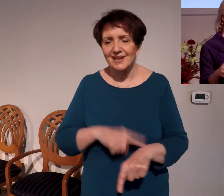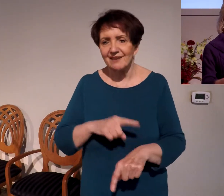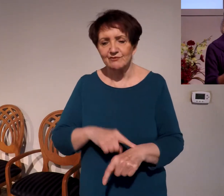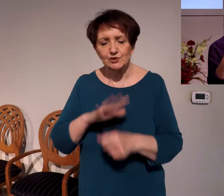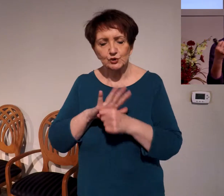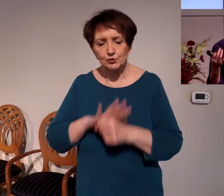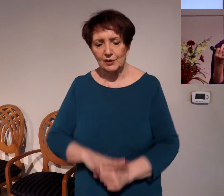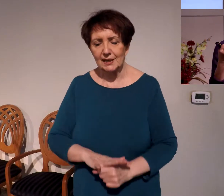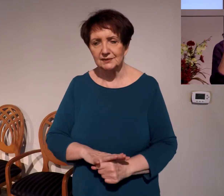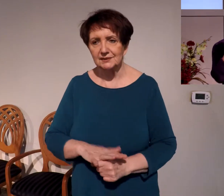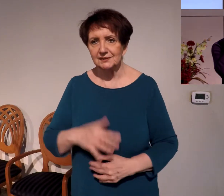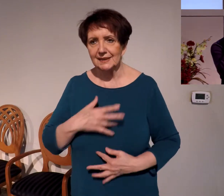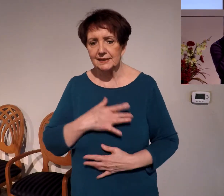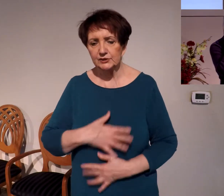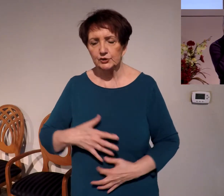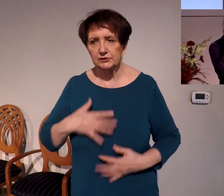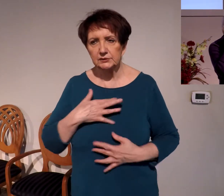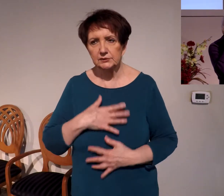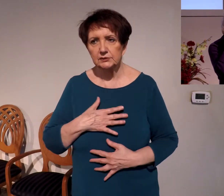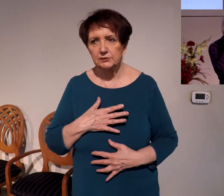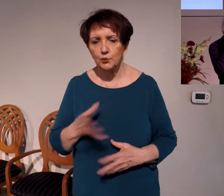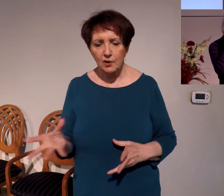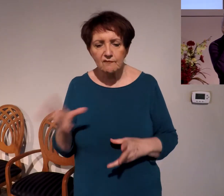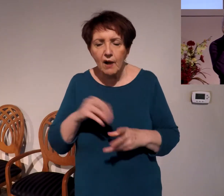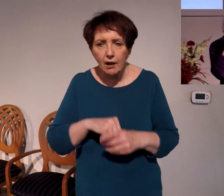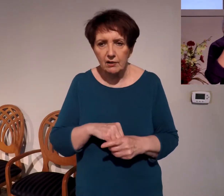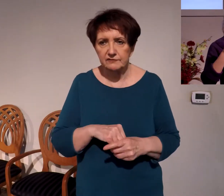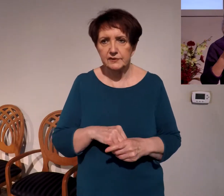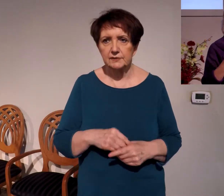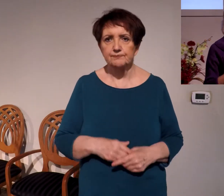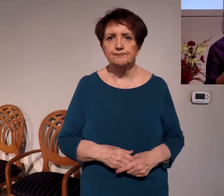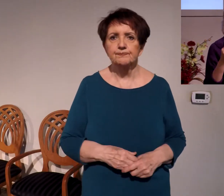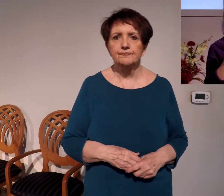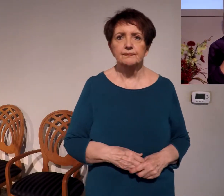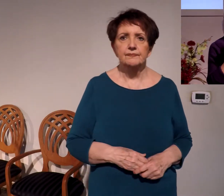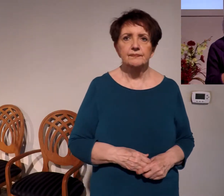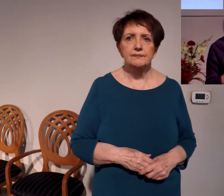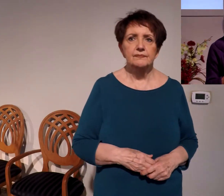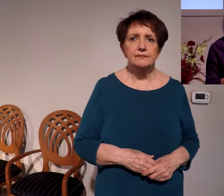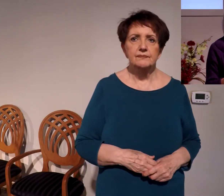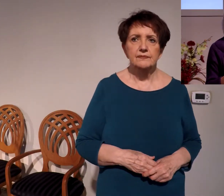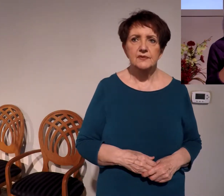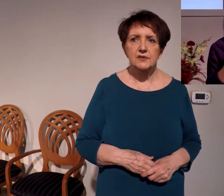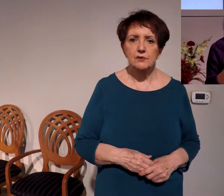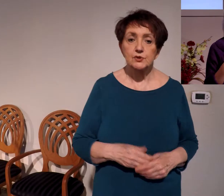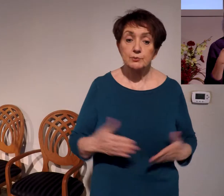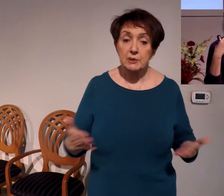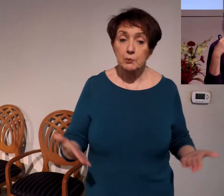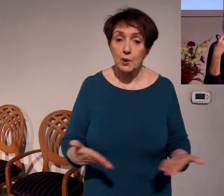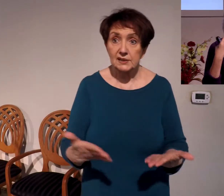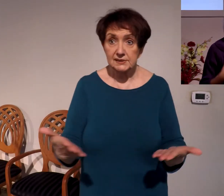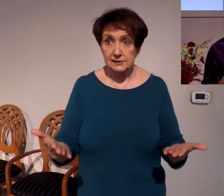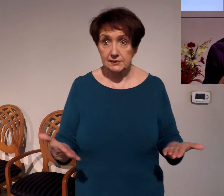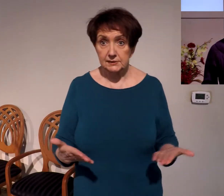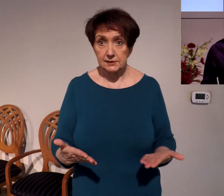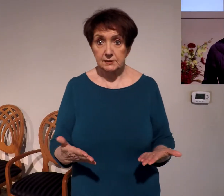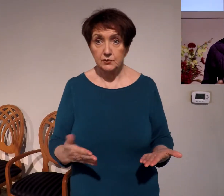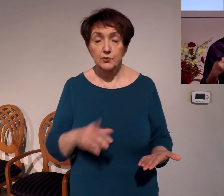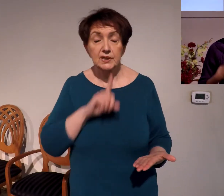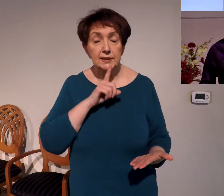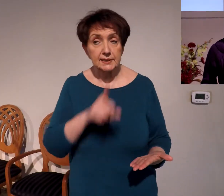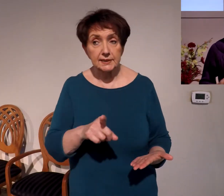because we're actually engaged with what's going on. And so, to be present with